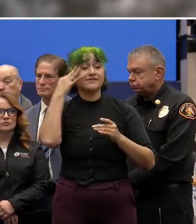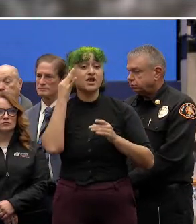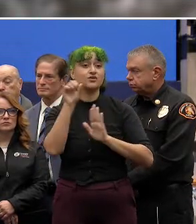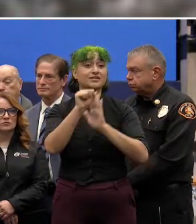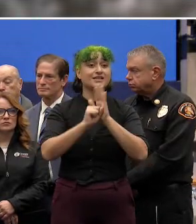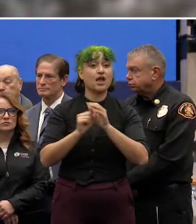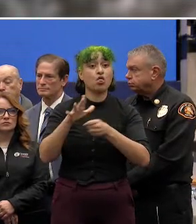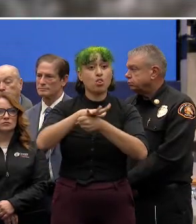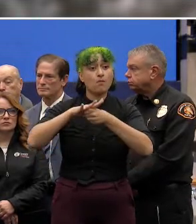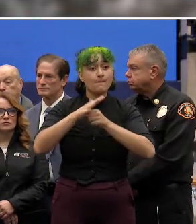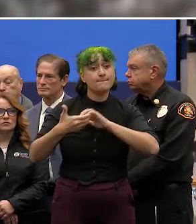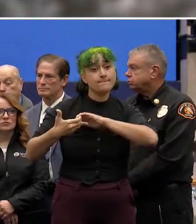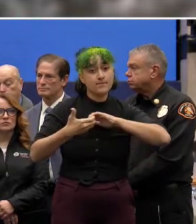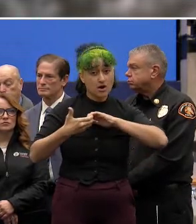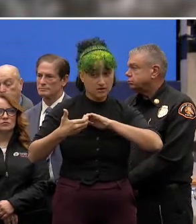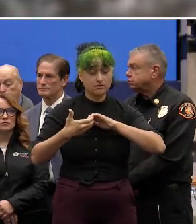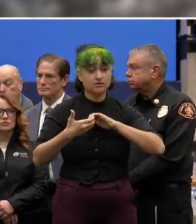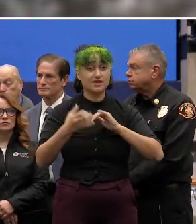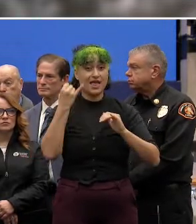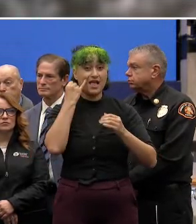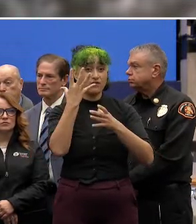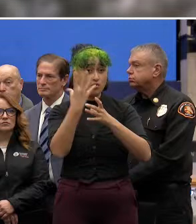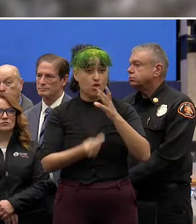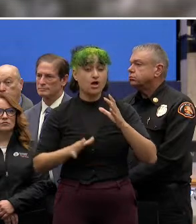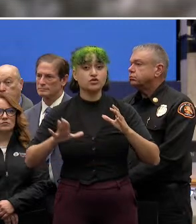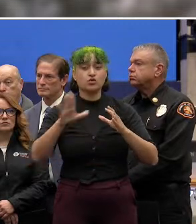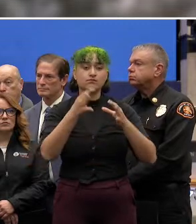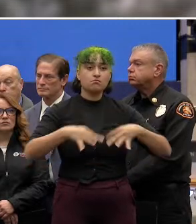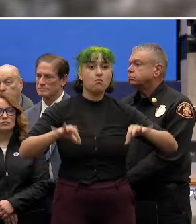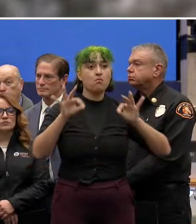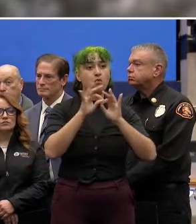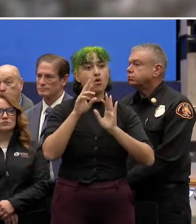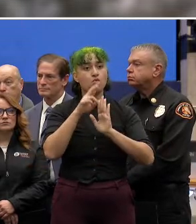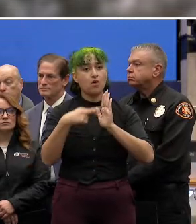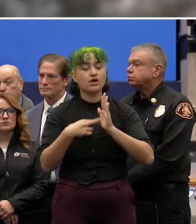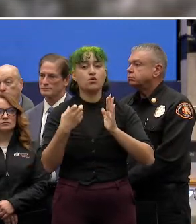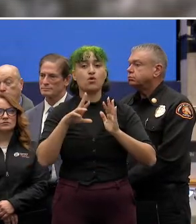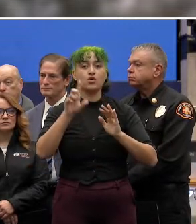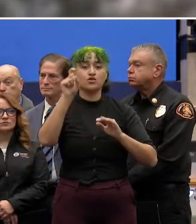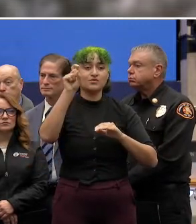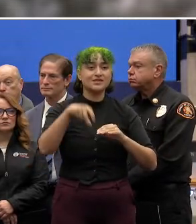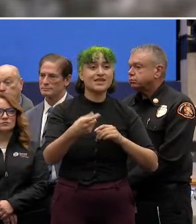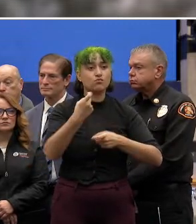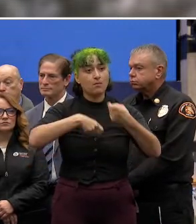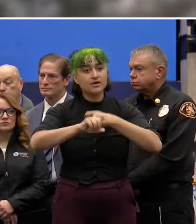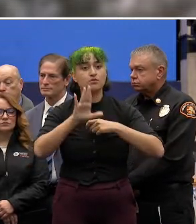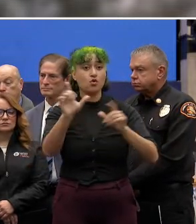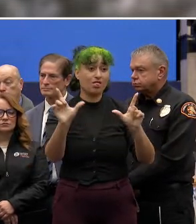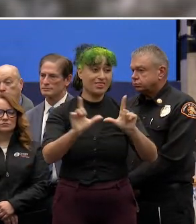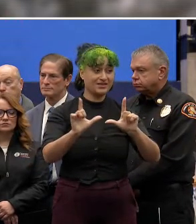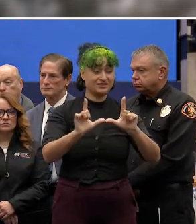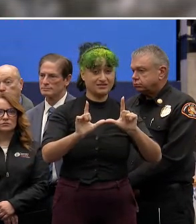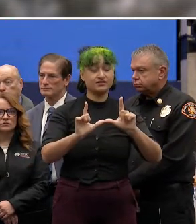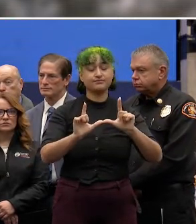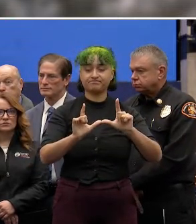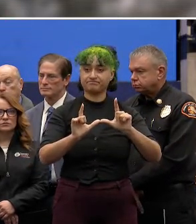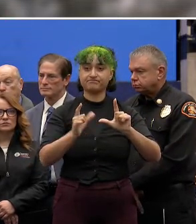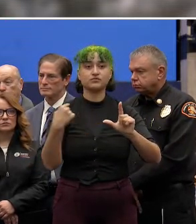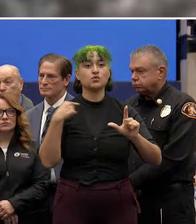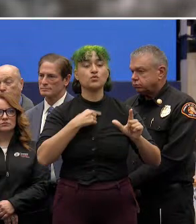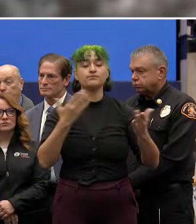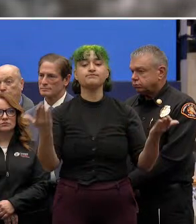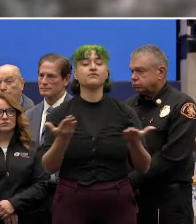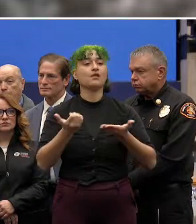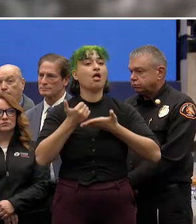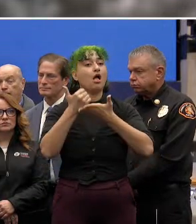in place, as you heard. So if you lost any of your vital records, or you need replacement of your license, they are there to